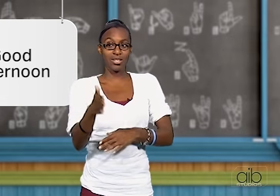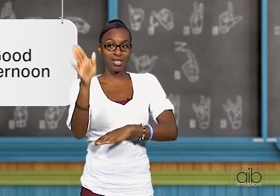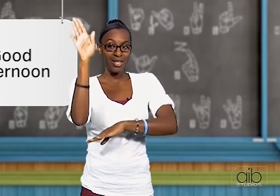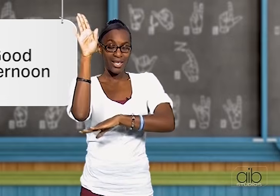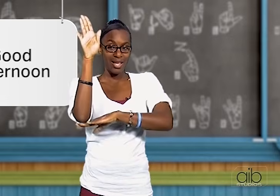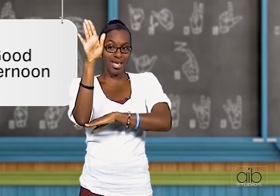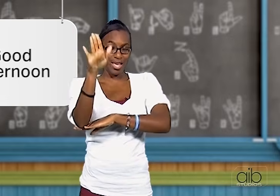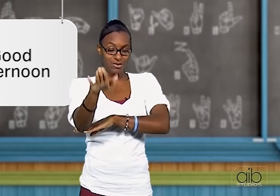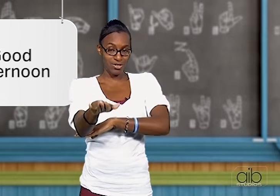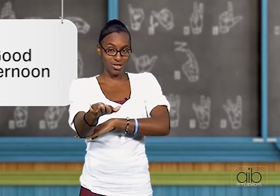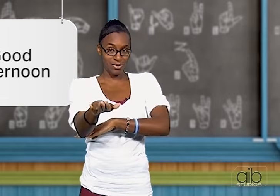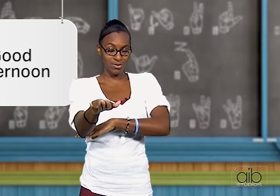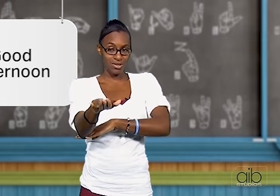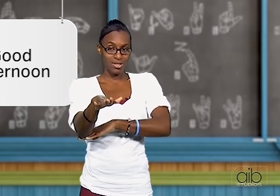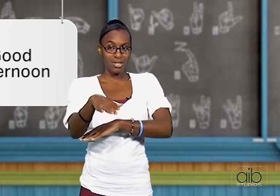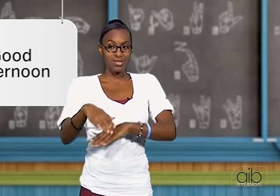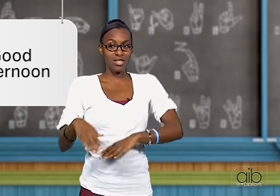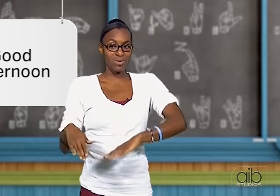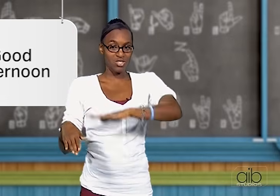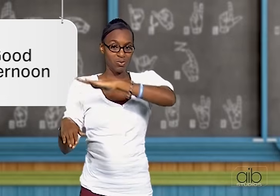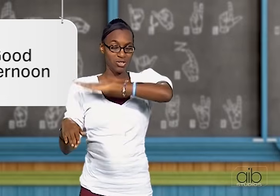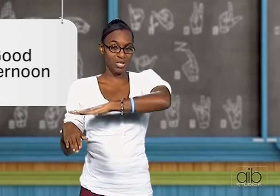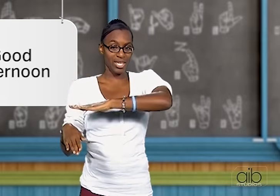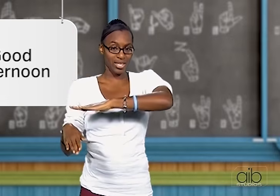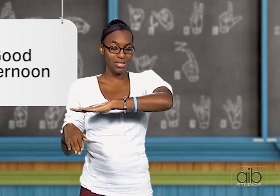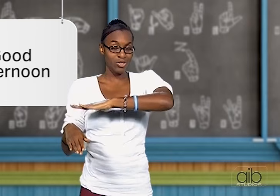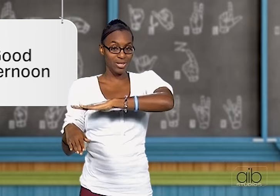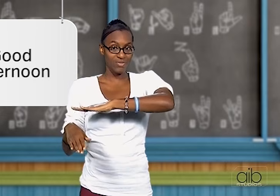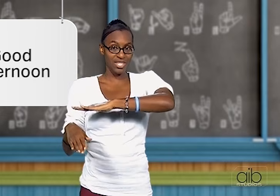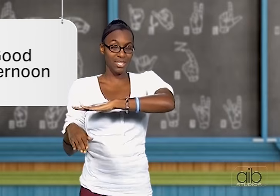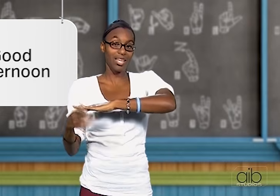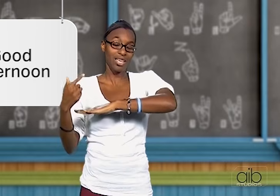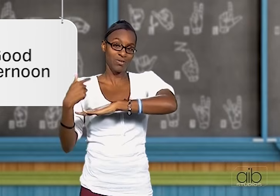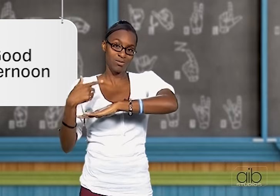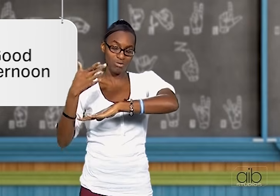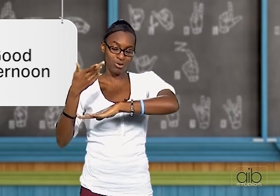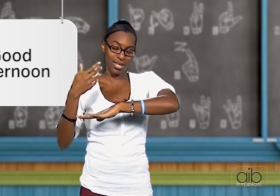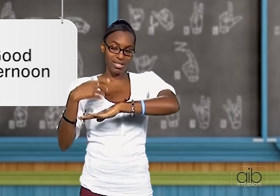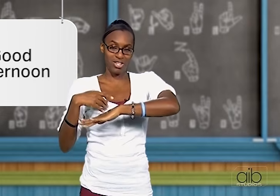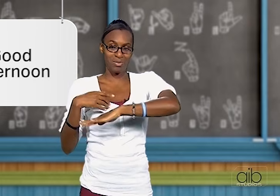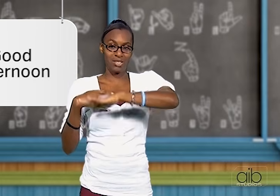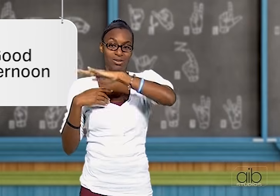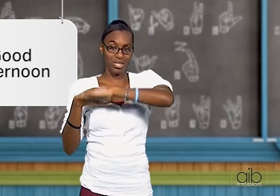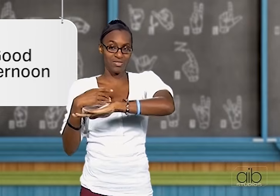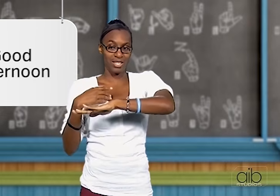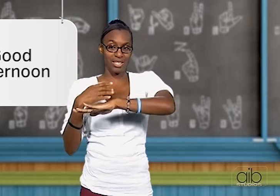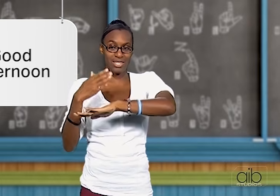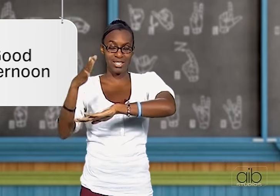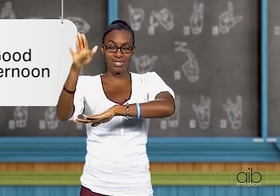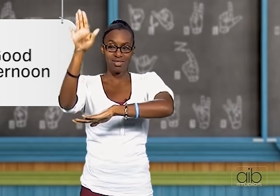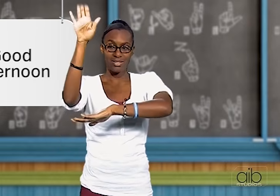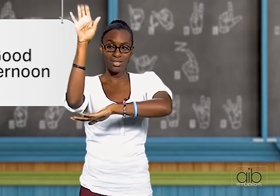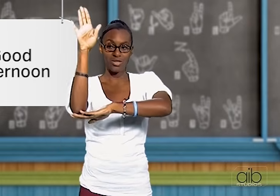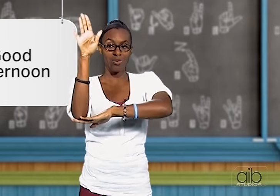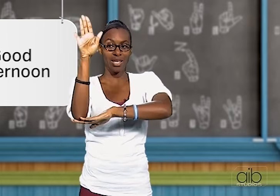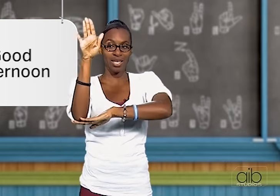good afternoon. So it's you put your hand, your left hand, if you're right hand dominant, your left hand like this, your right